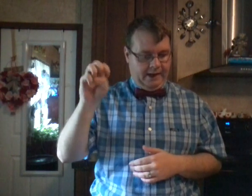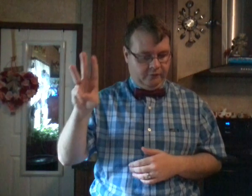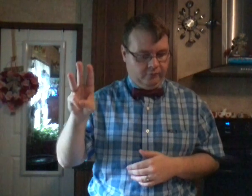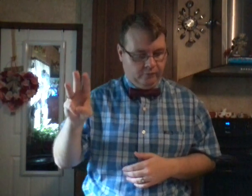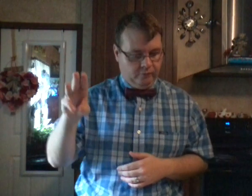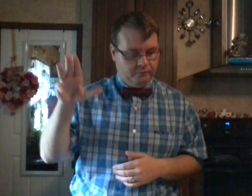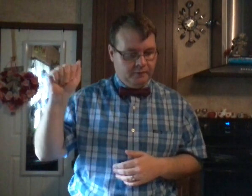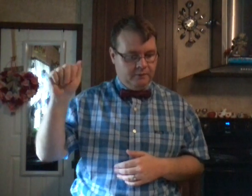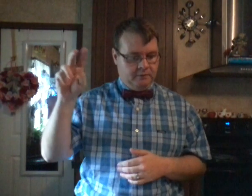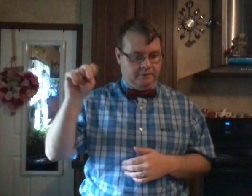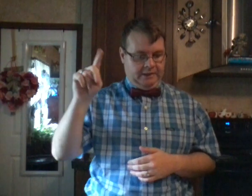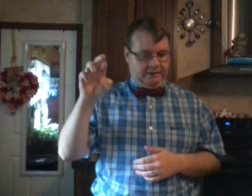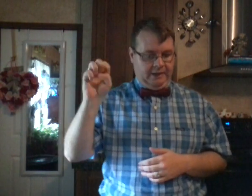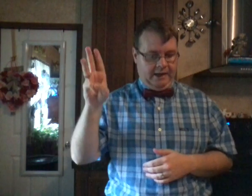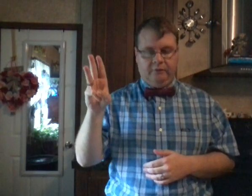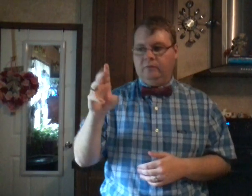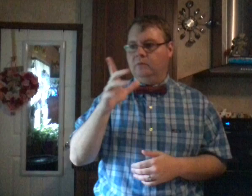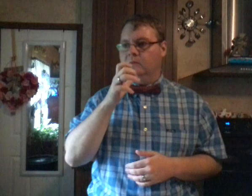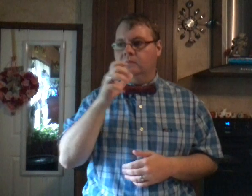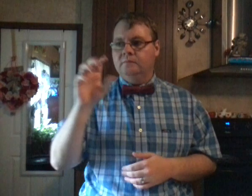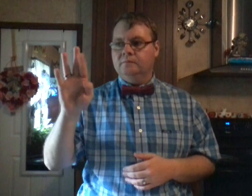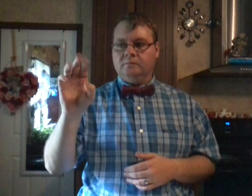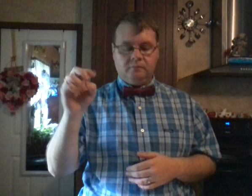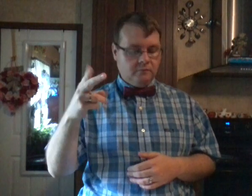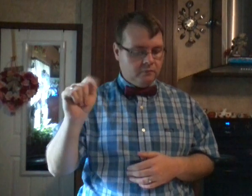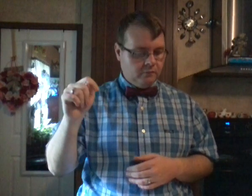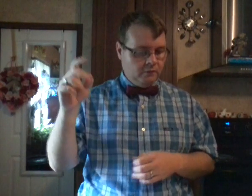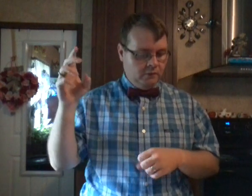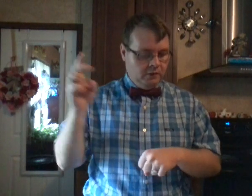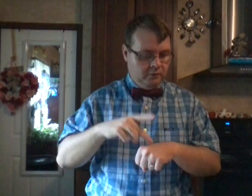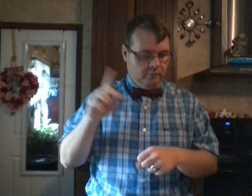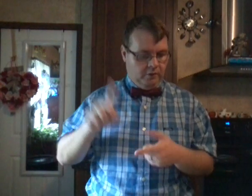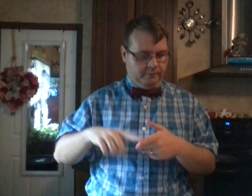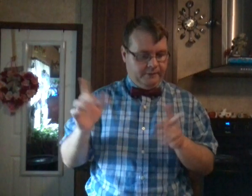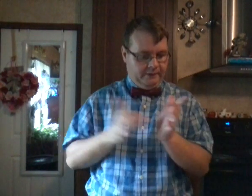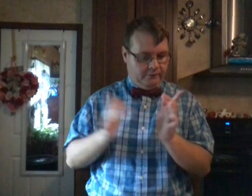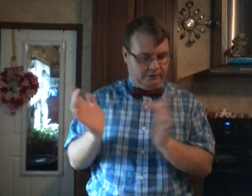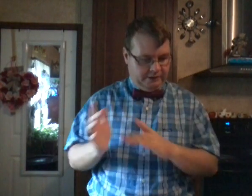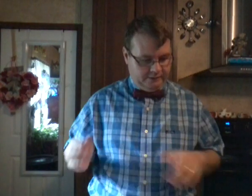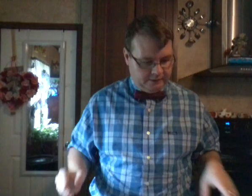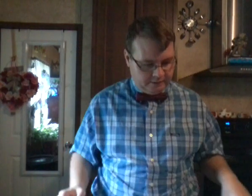Andrew. It was actually Andrew who brought Peter to Jesus.